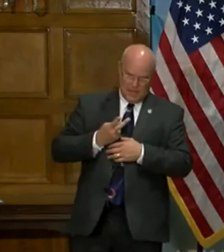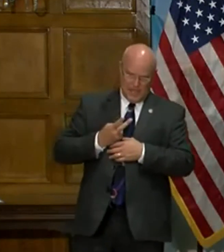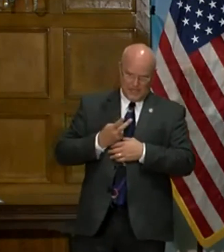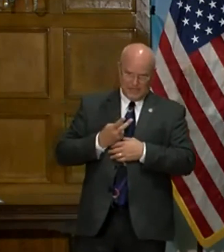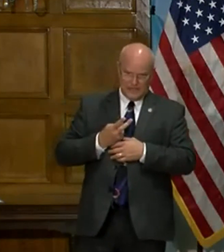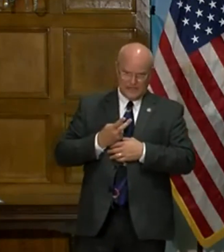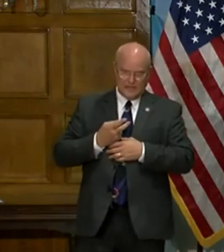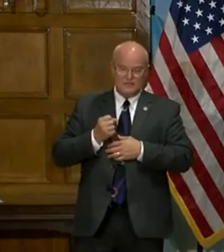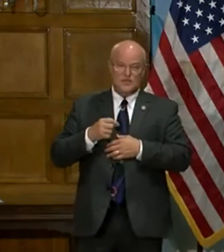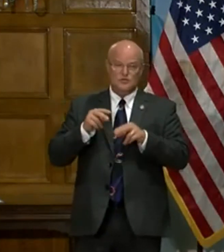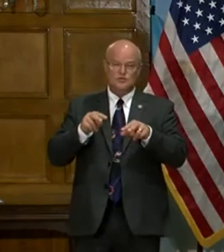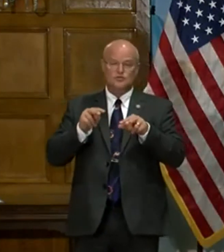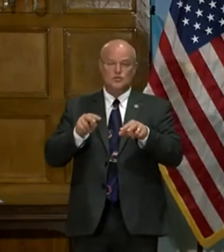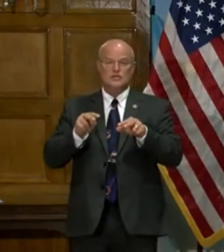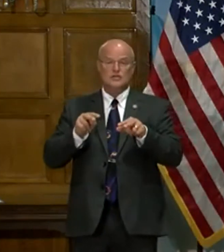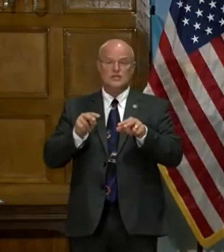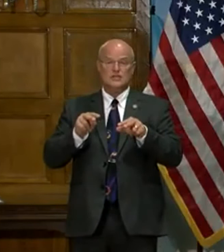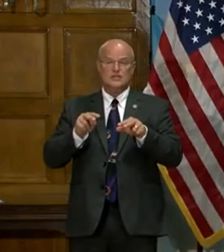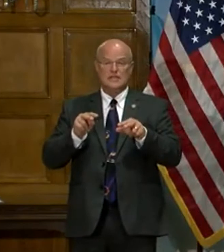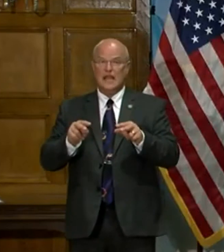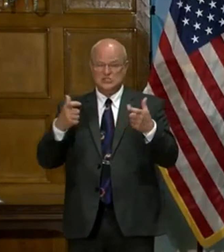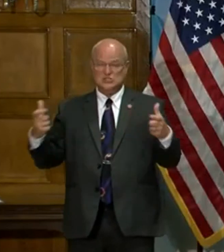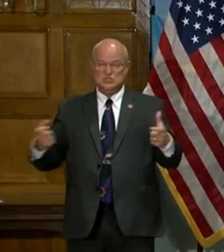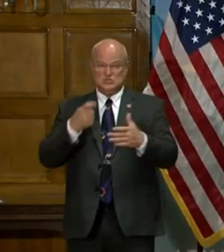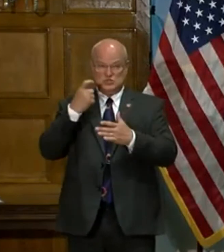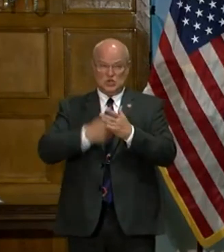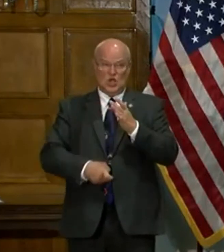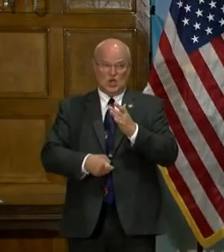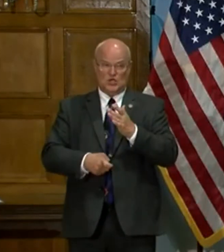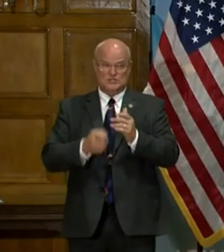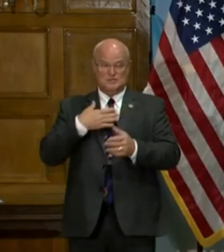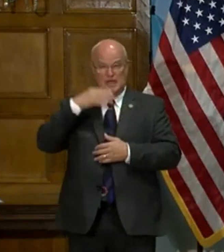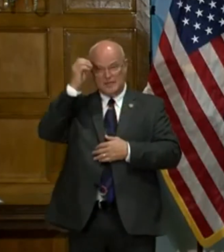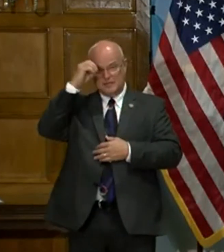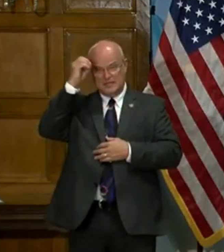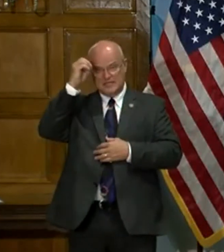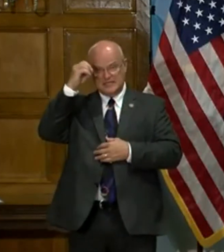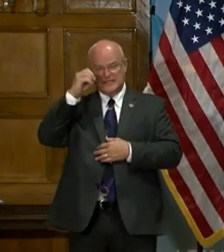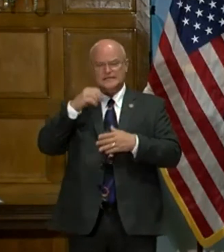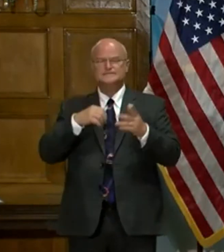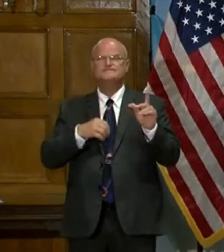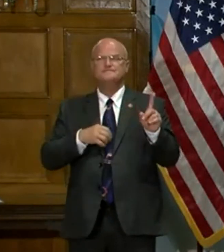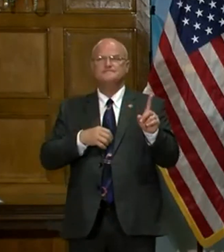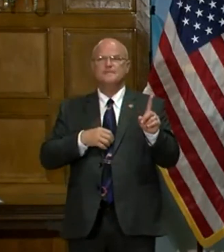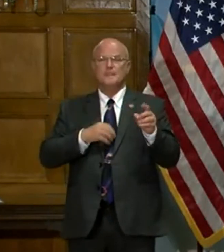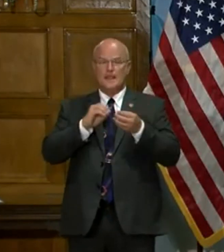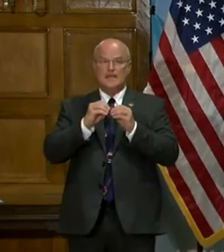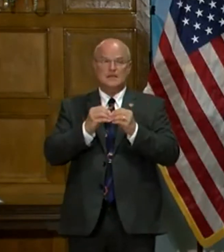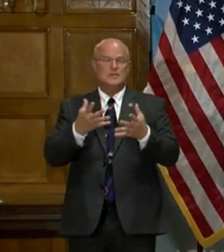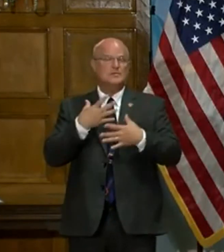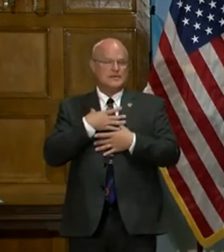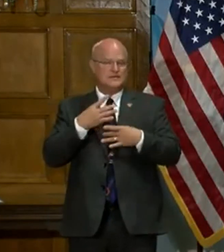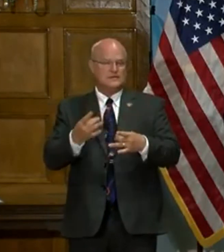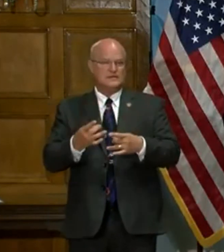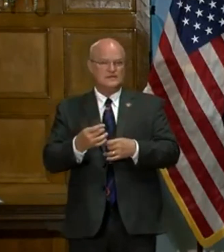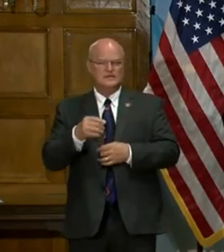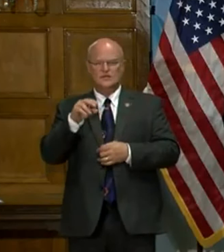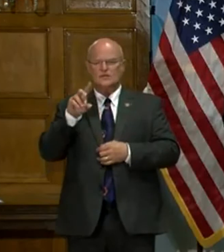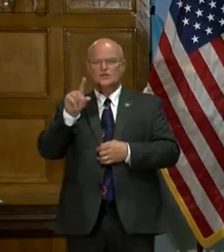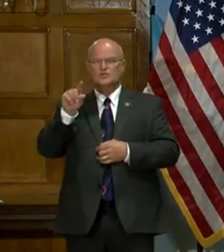it. And so you're looking at a huge price tag, in my opinion. Just some numbers you may be interested in.